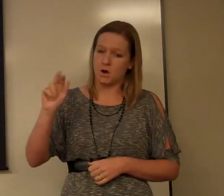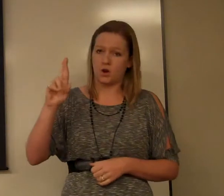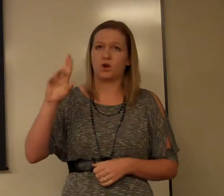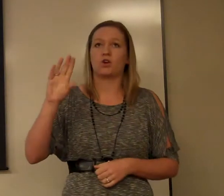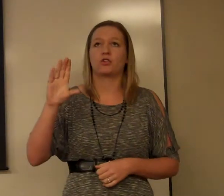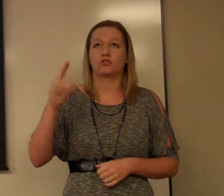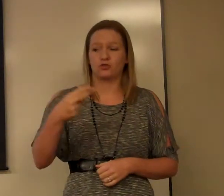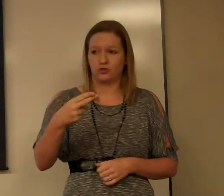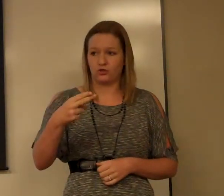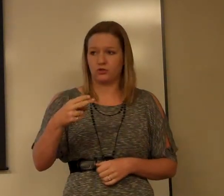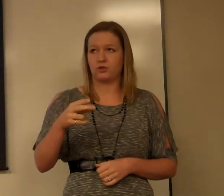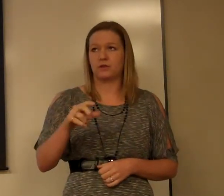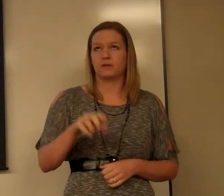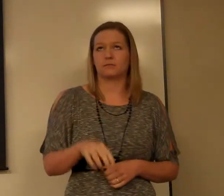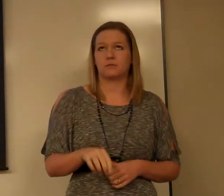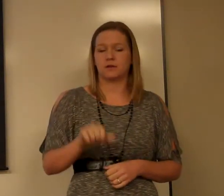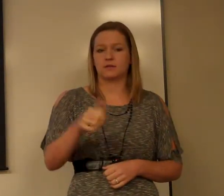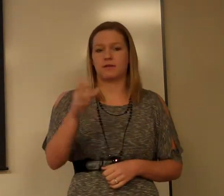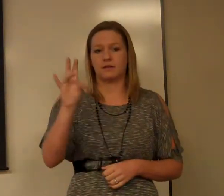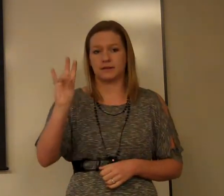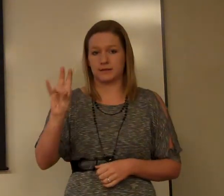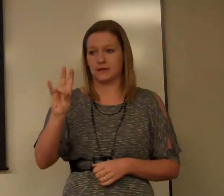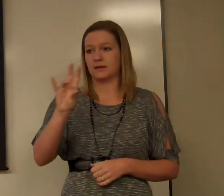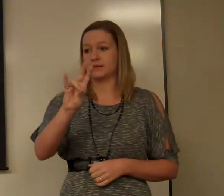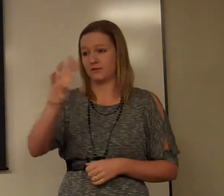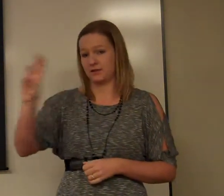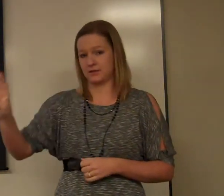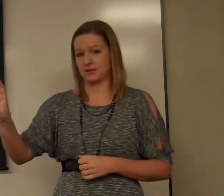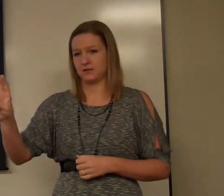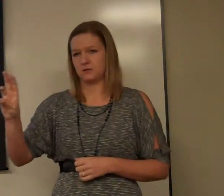1776. No, 75. 76.